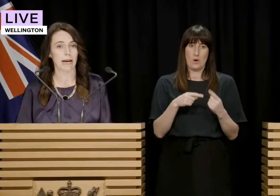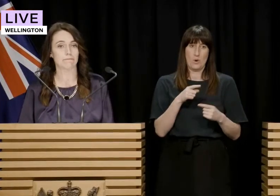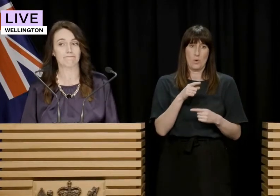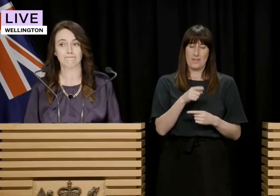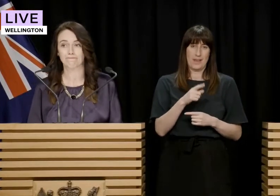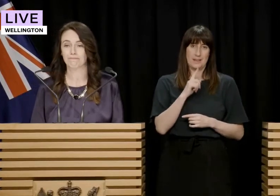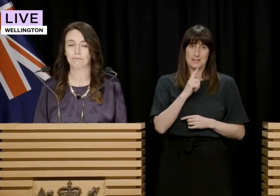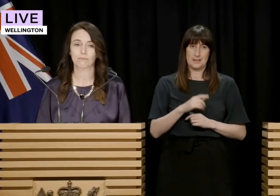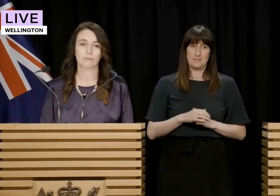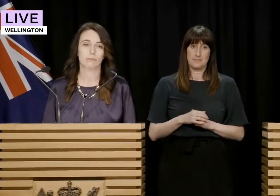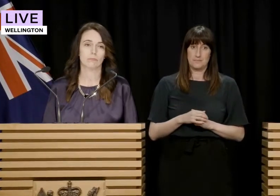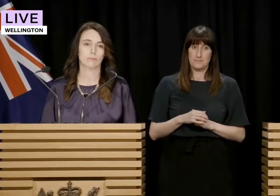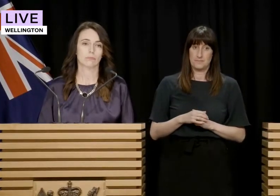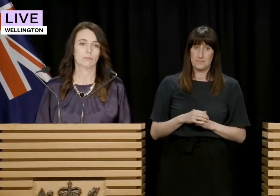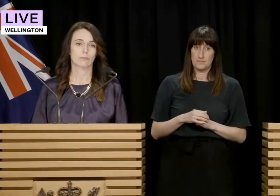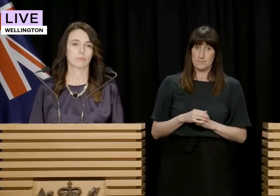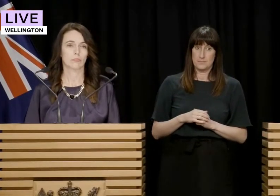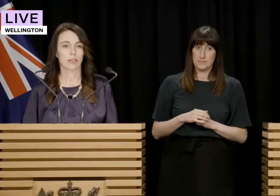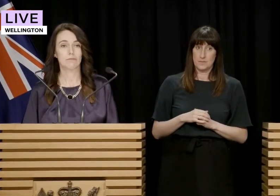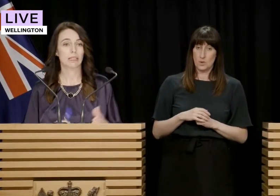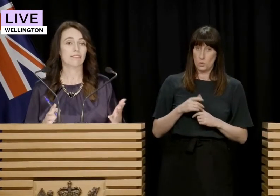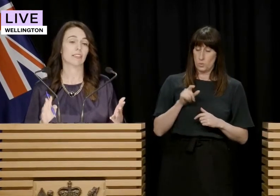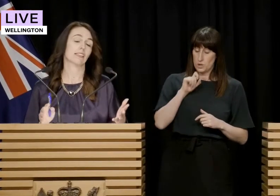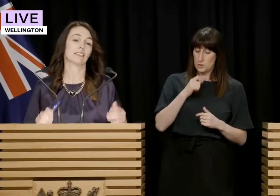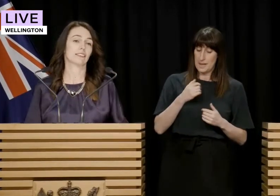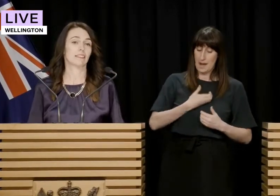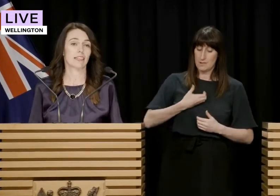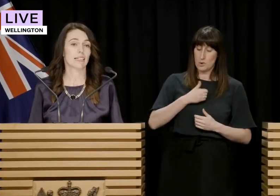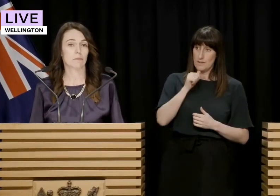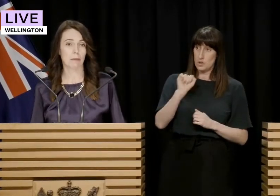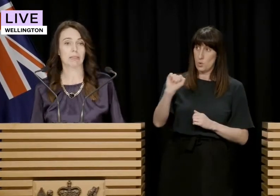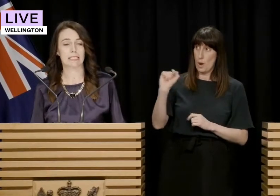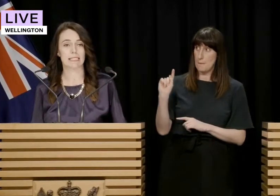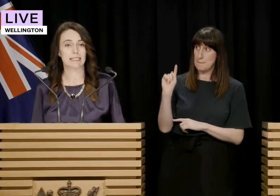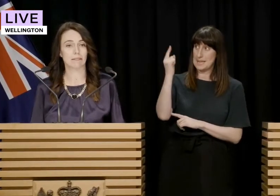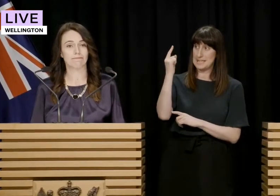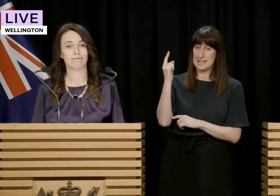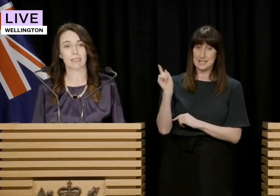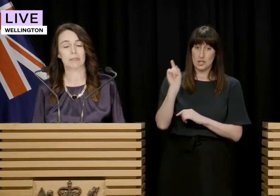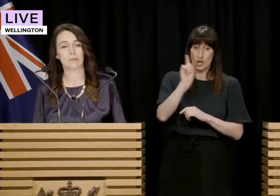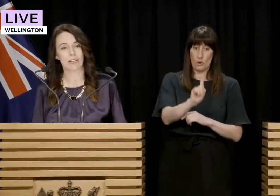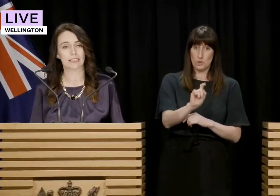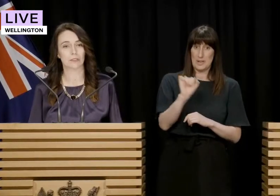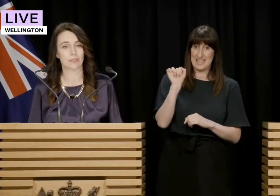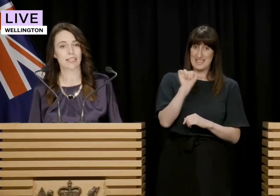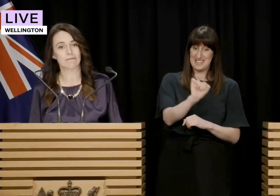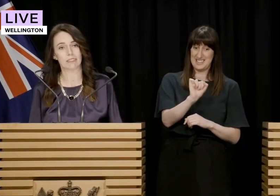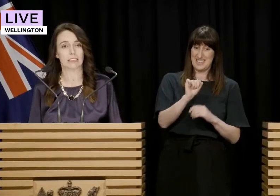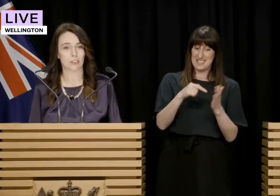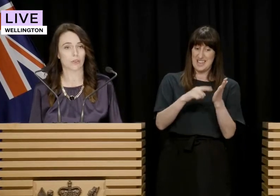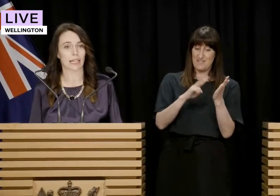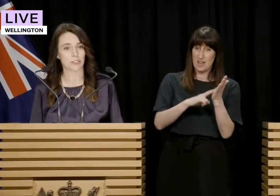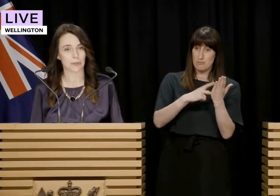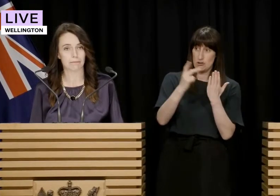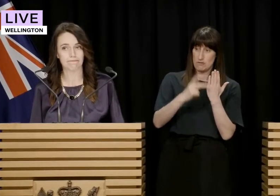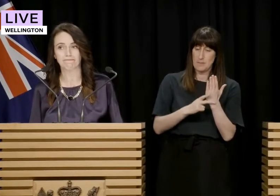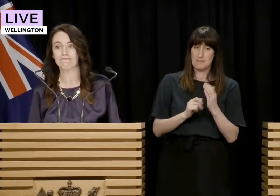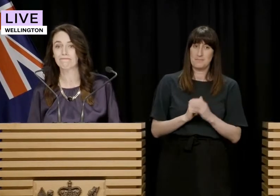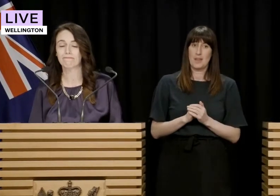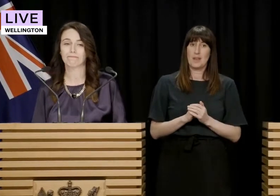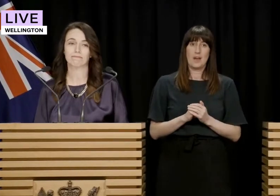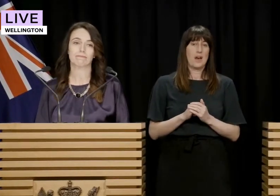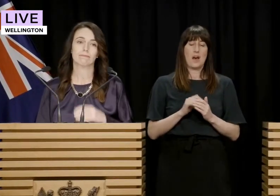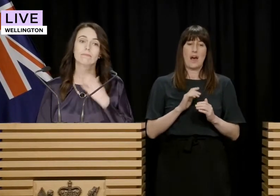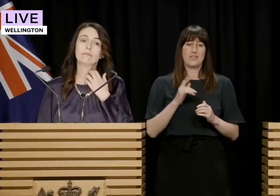that are being made. Are you comfortable with your ministers being on a show? I believe that this is a publicity stunt, and the best way to deal with that is to not engage with it.